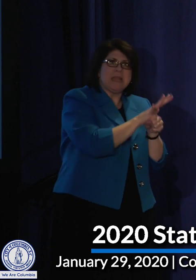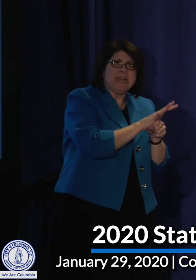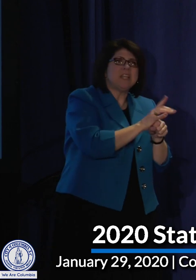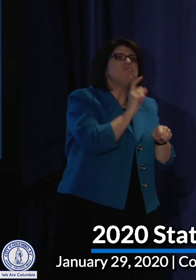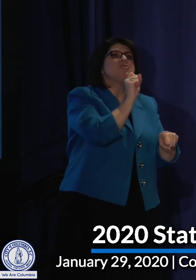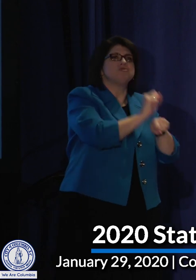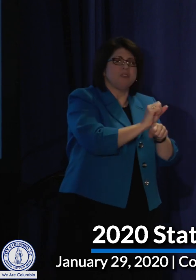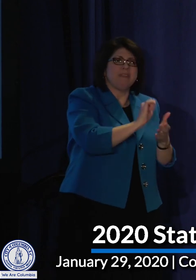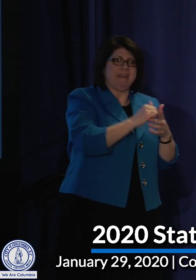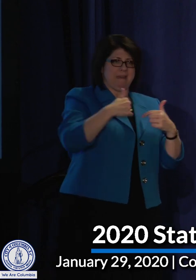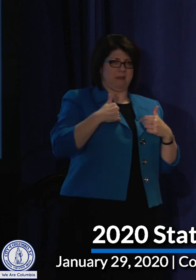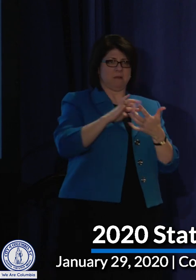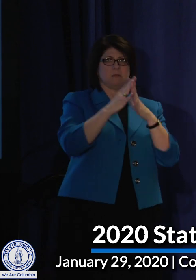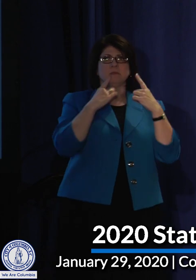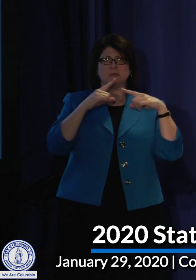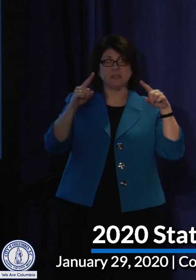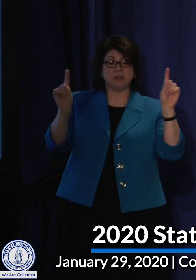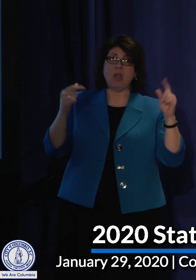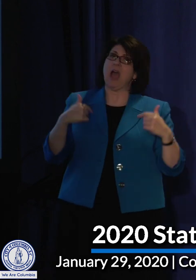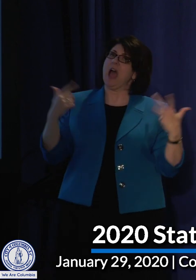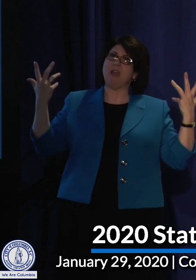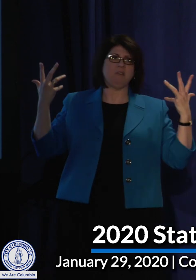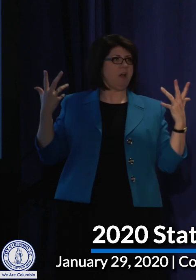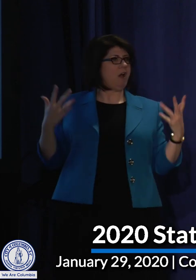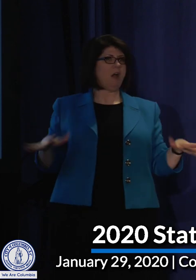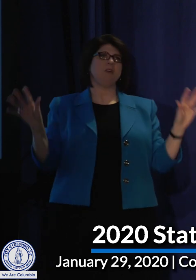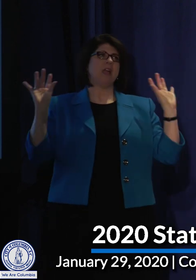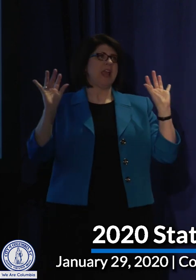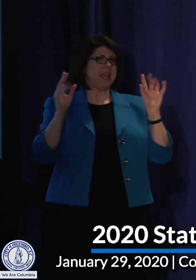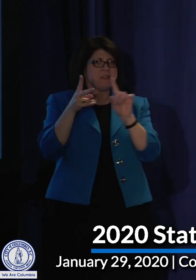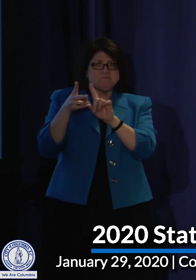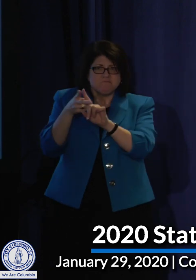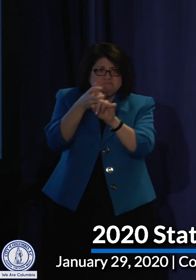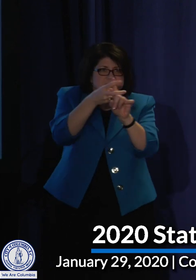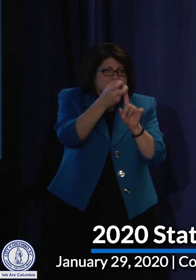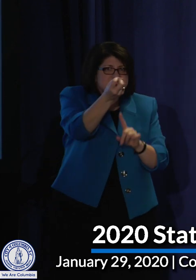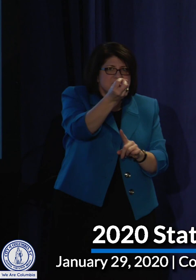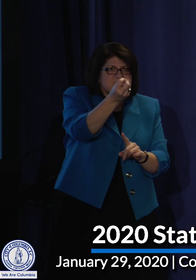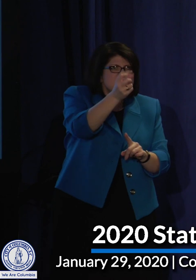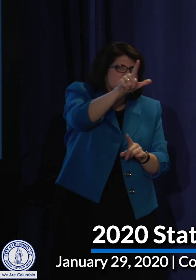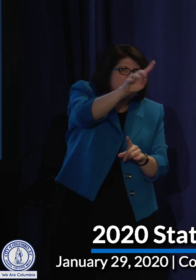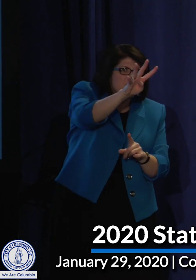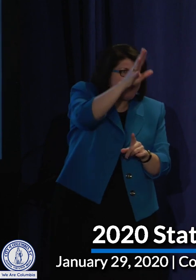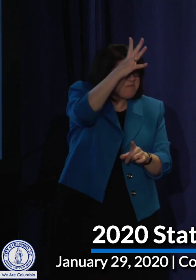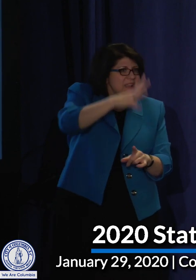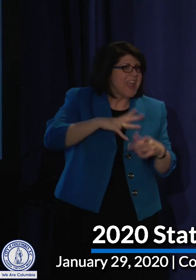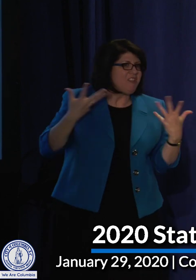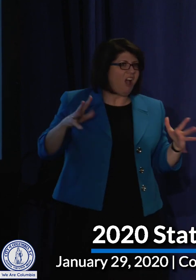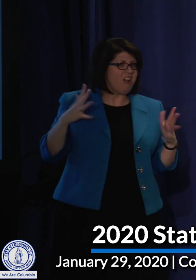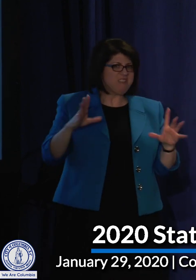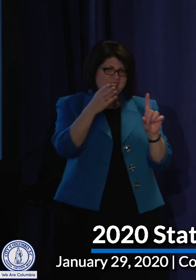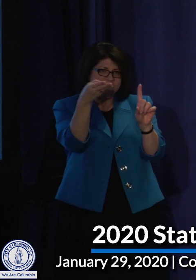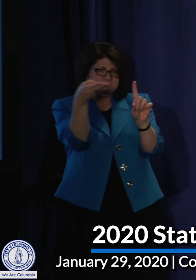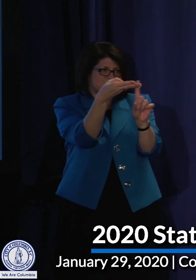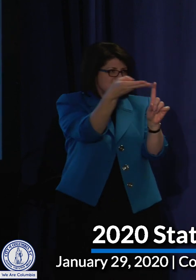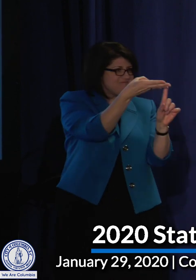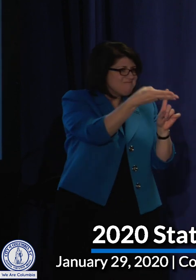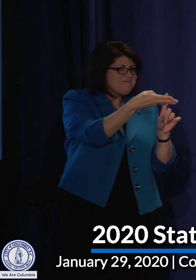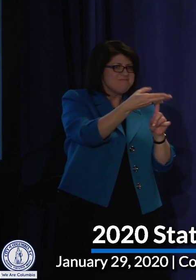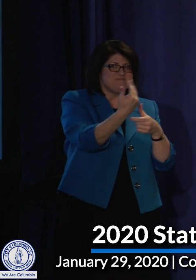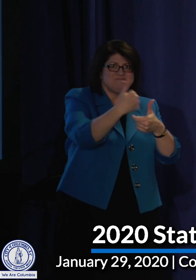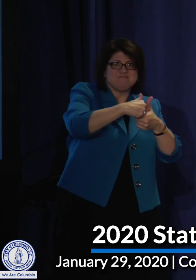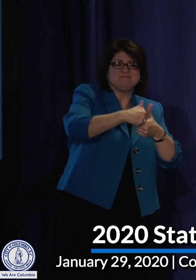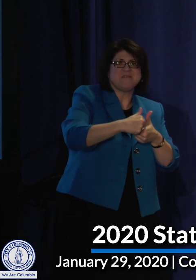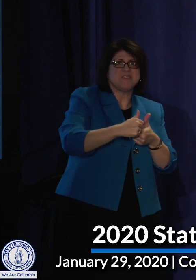who were committed to making sure that I was successful. I've already grabbed about two dozen good men who agreed to join me on this